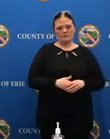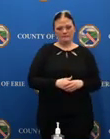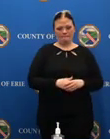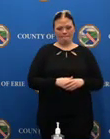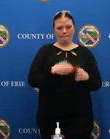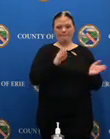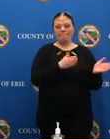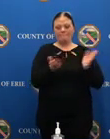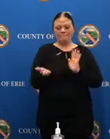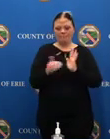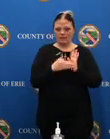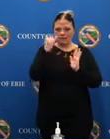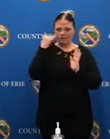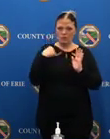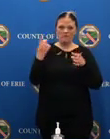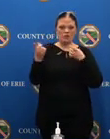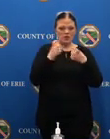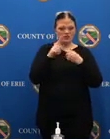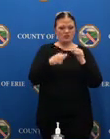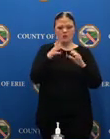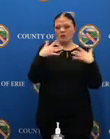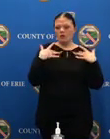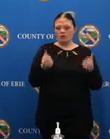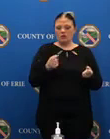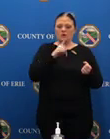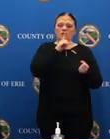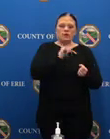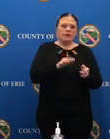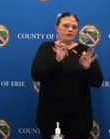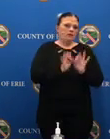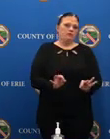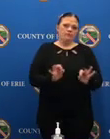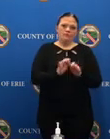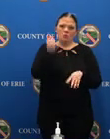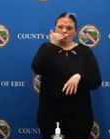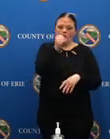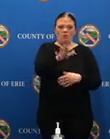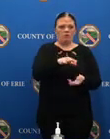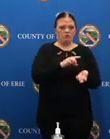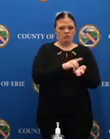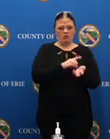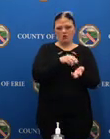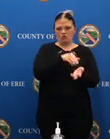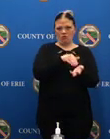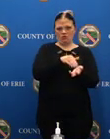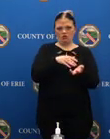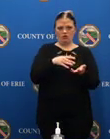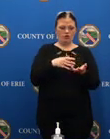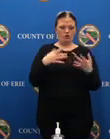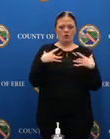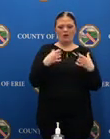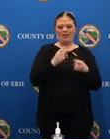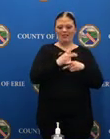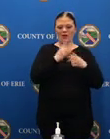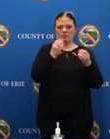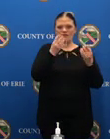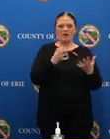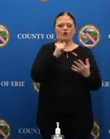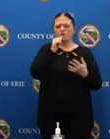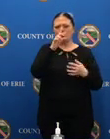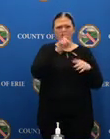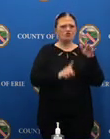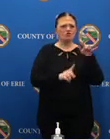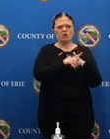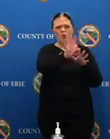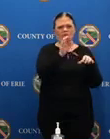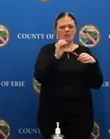And then, again, if you have questions about your health, it's really important to call your healthcare provider. Don't go directly to their office and you